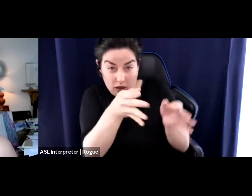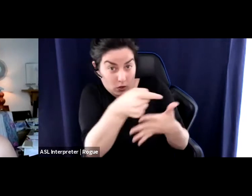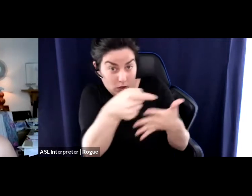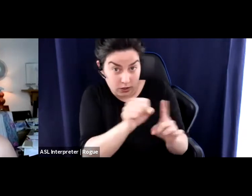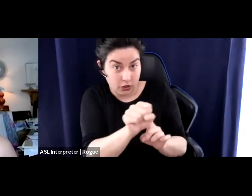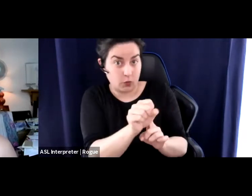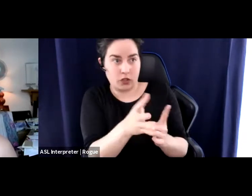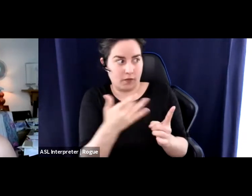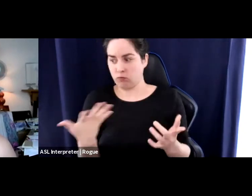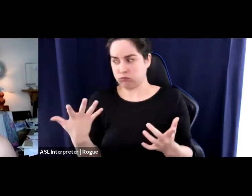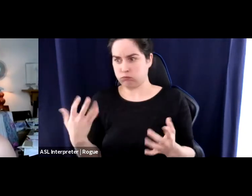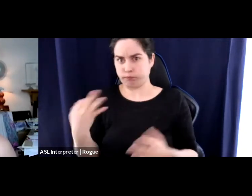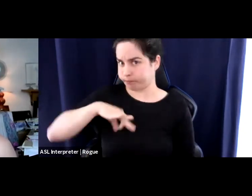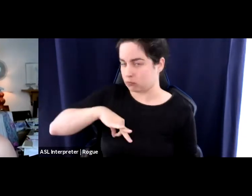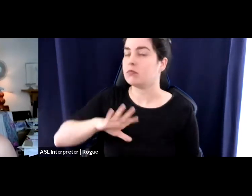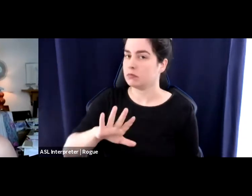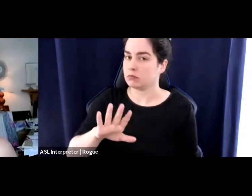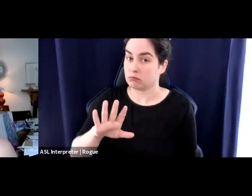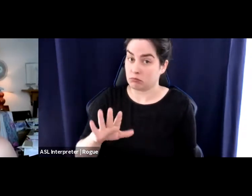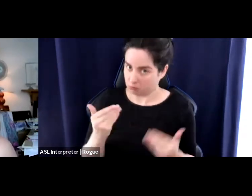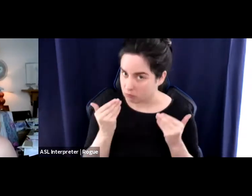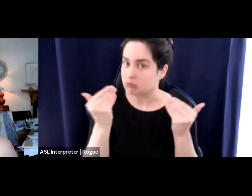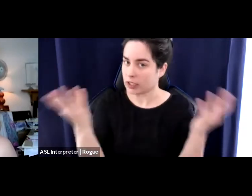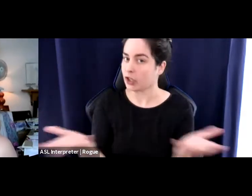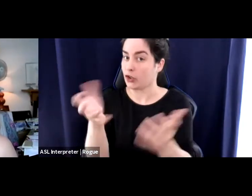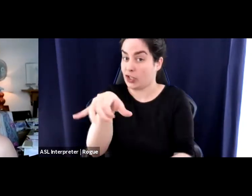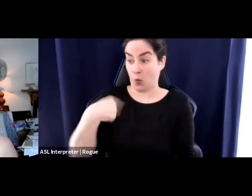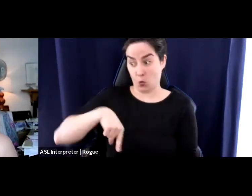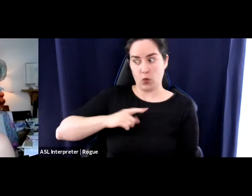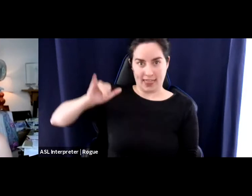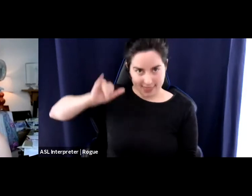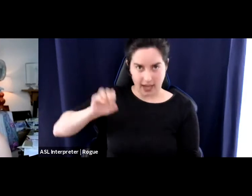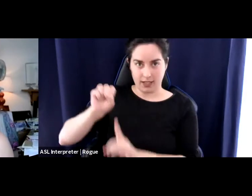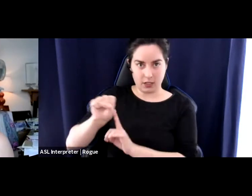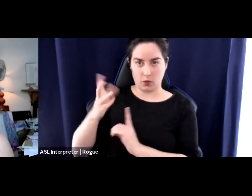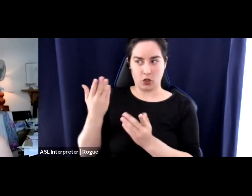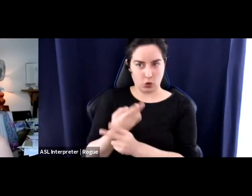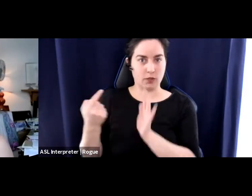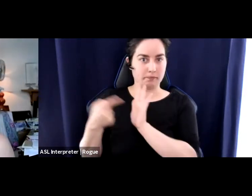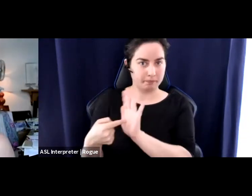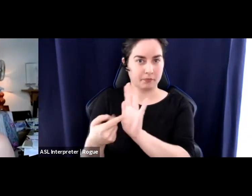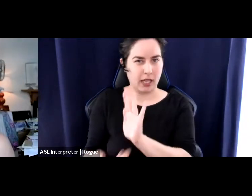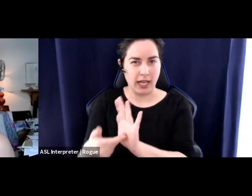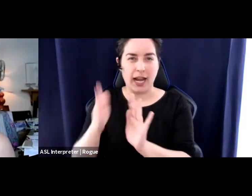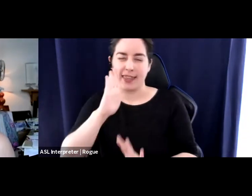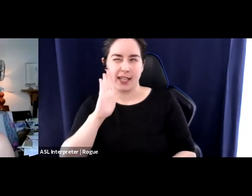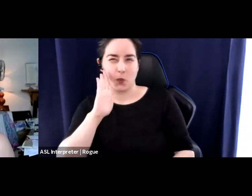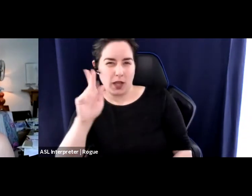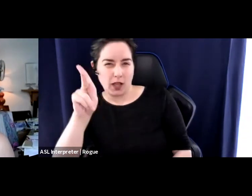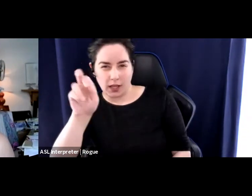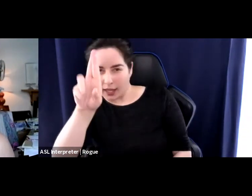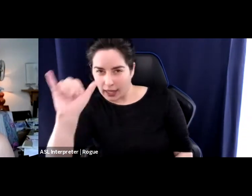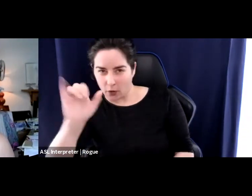used it to great extent in terms of I think something Carrie will talk a lot more about in terms